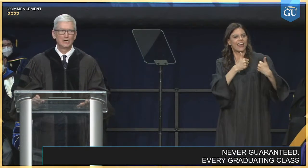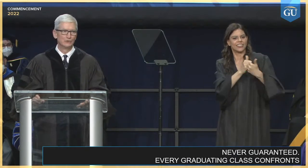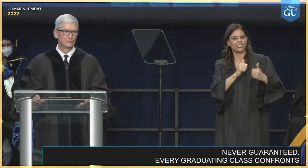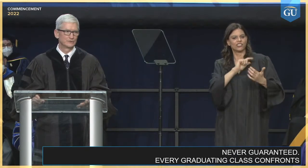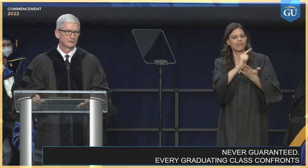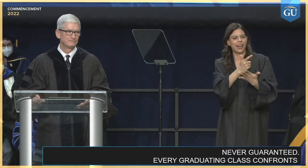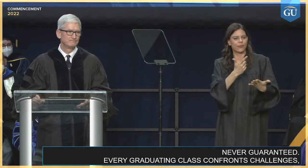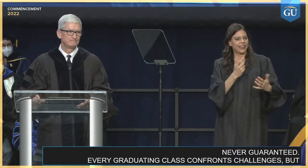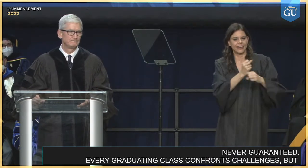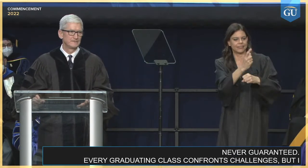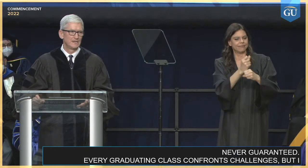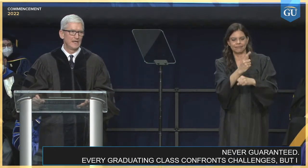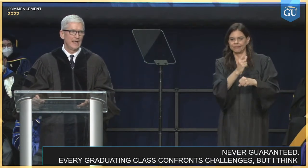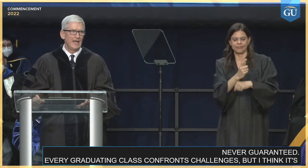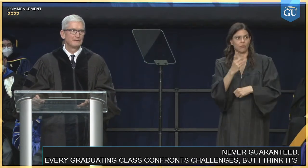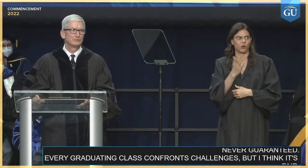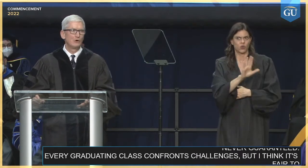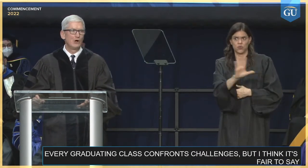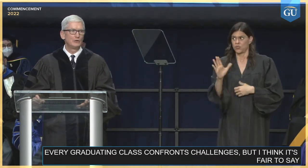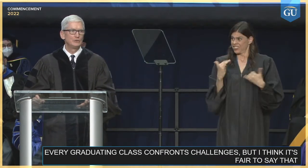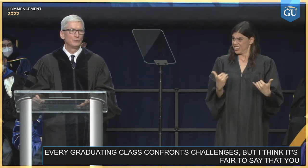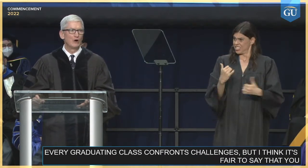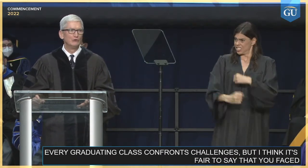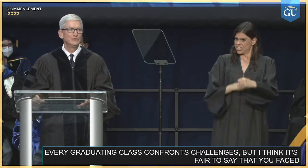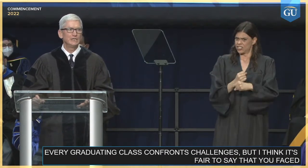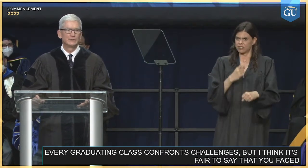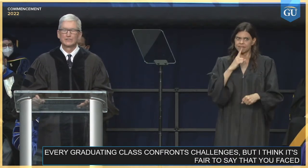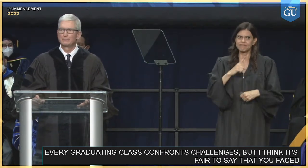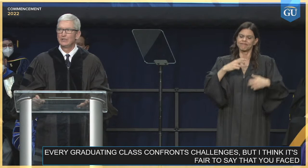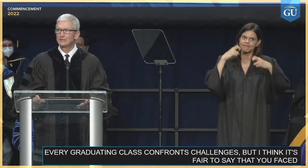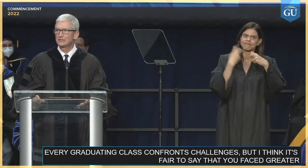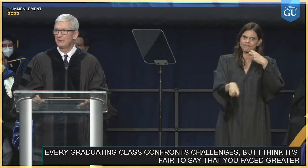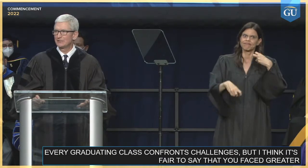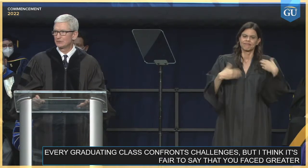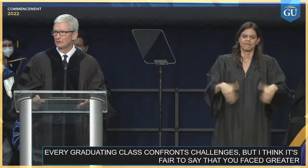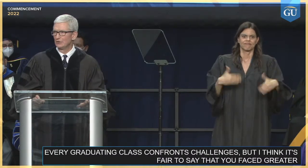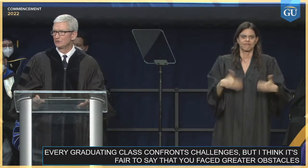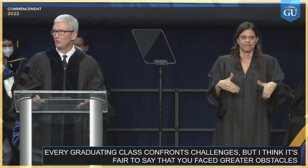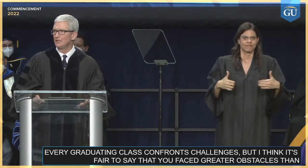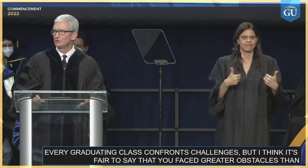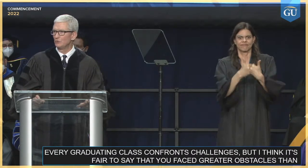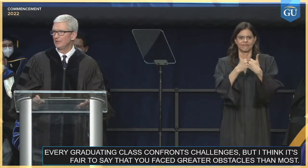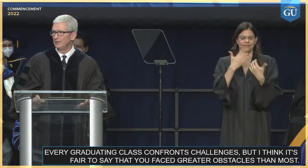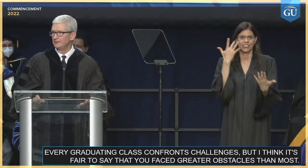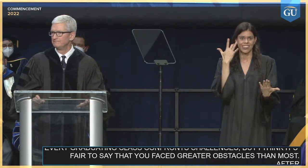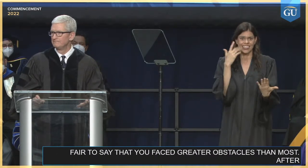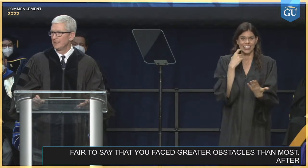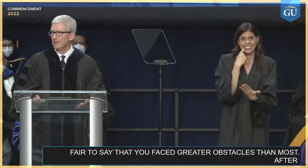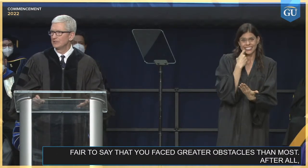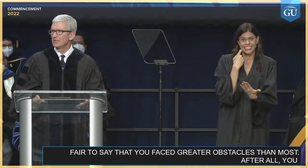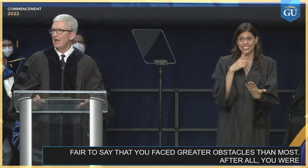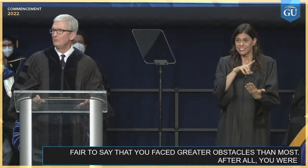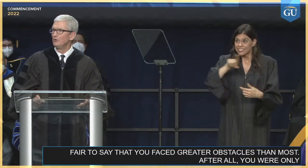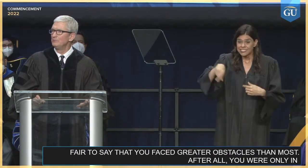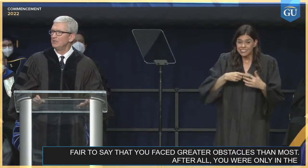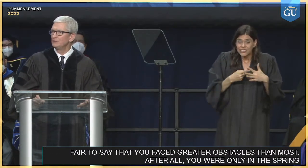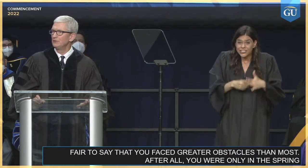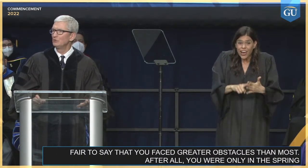most. After all, you were only in the spring semester of 2020, a time when many of you were